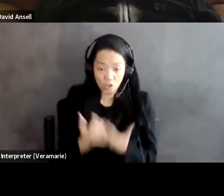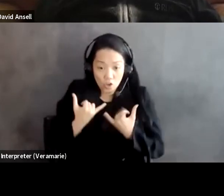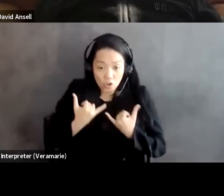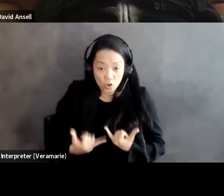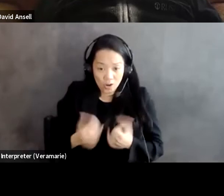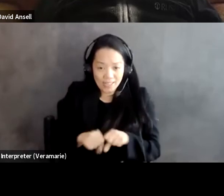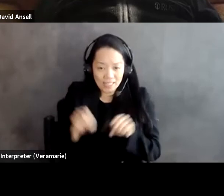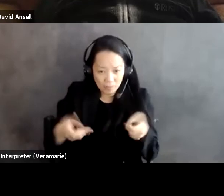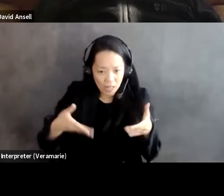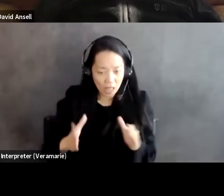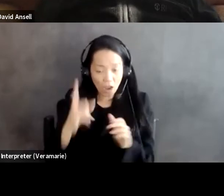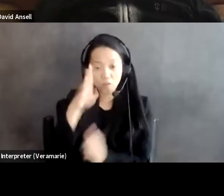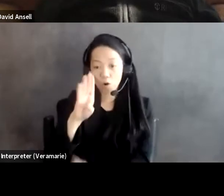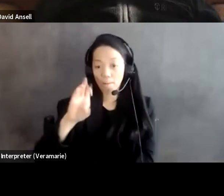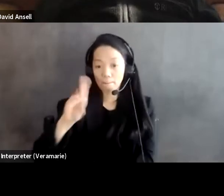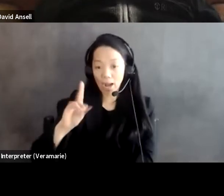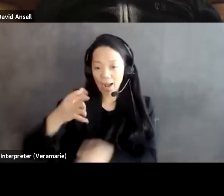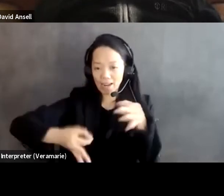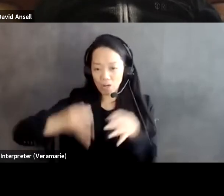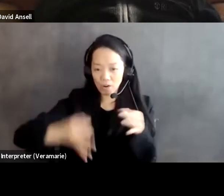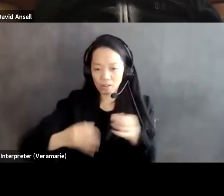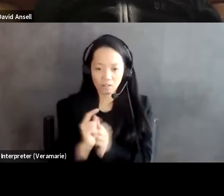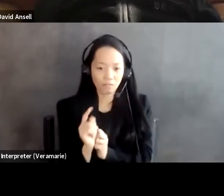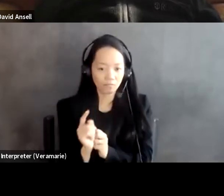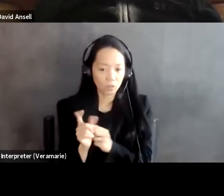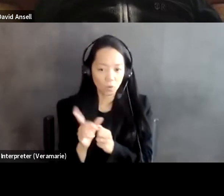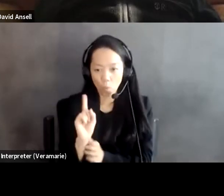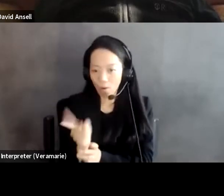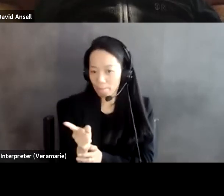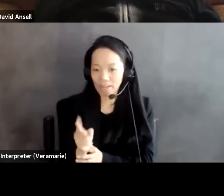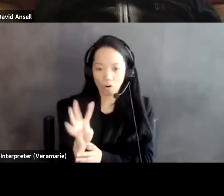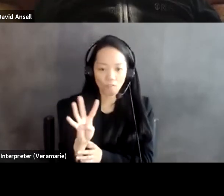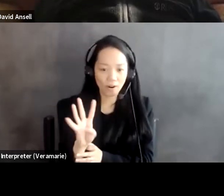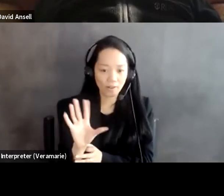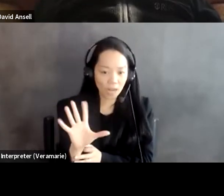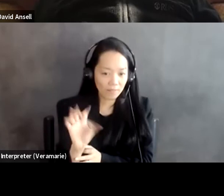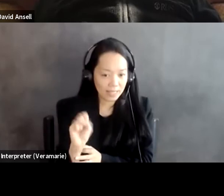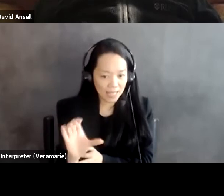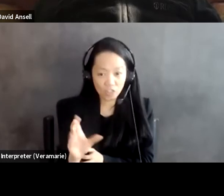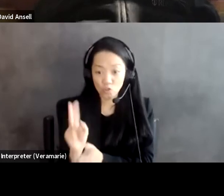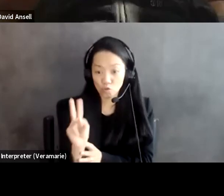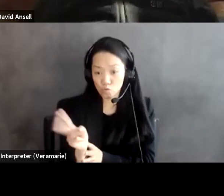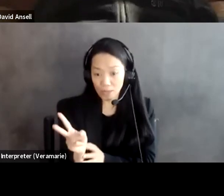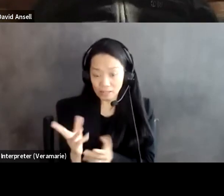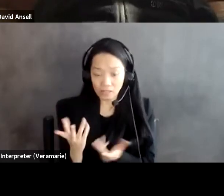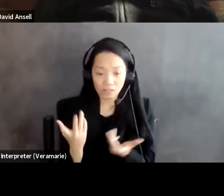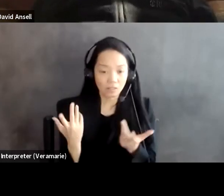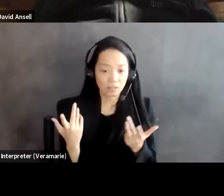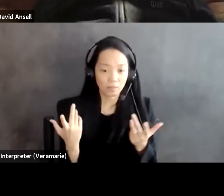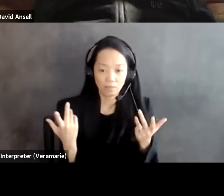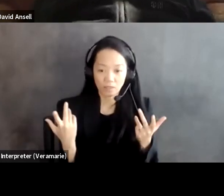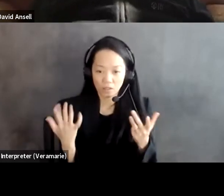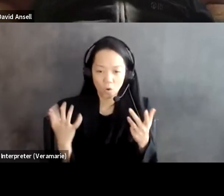system, which allows for bond hearings that last for 1 minute, 45 seconds, 2 minutes, and has